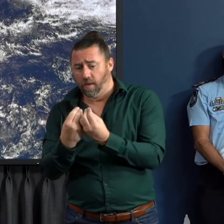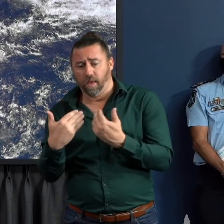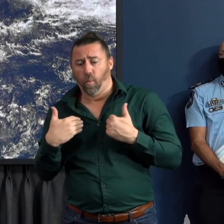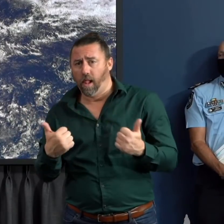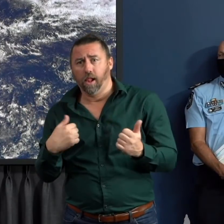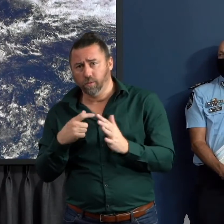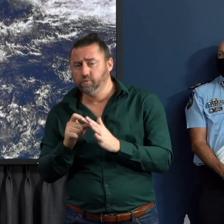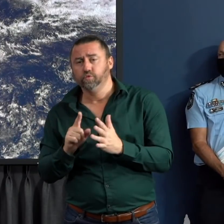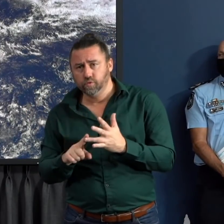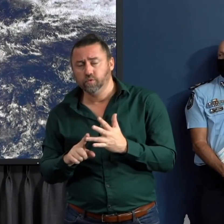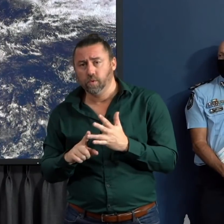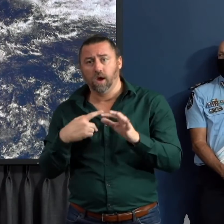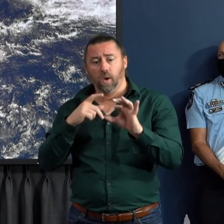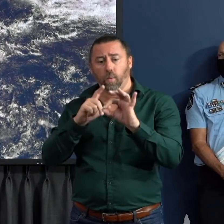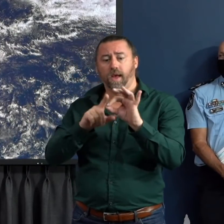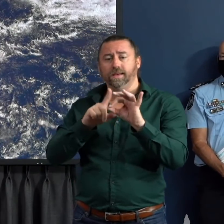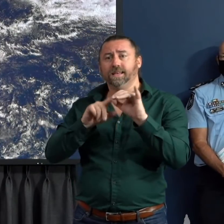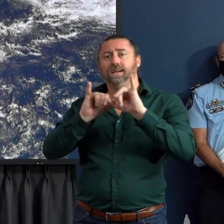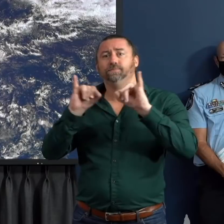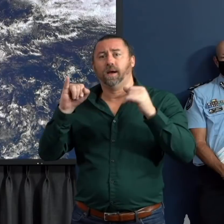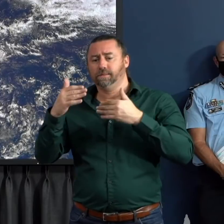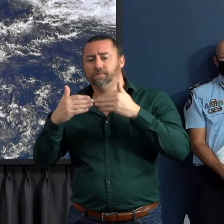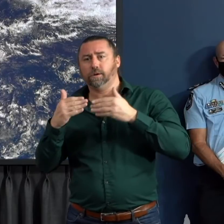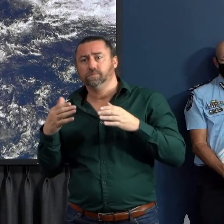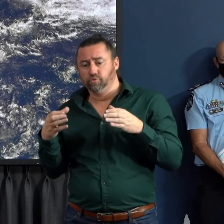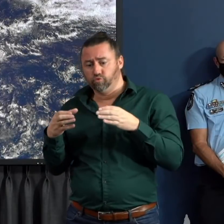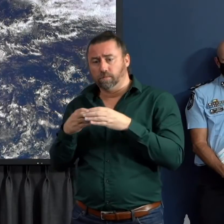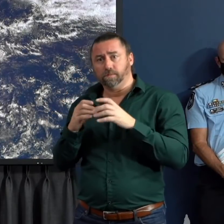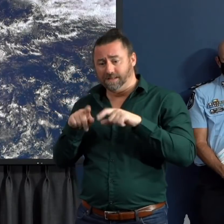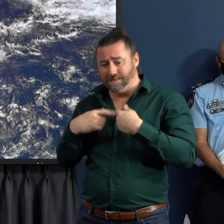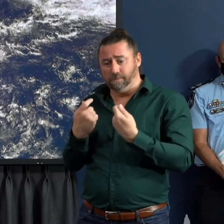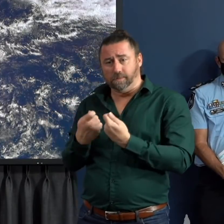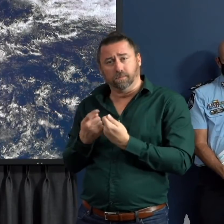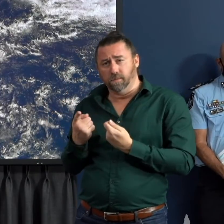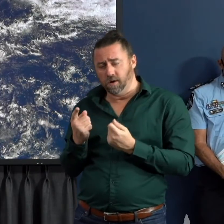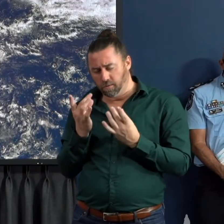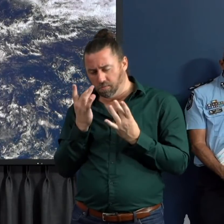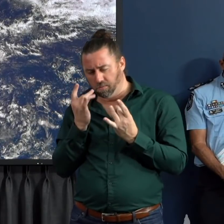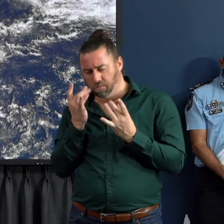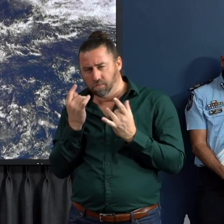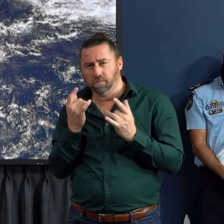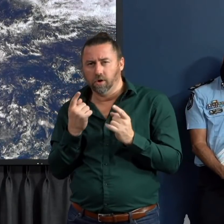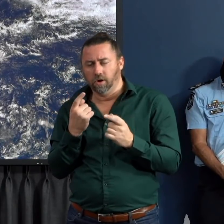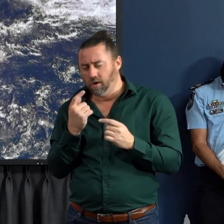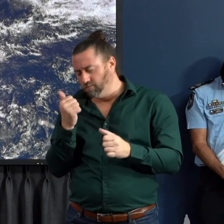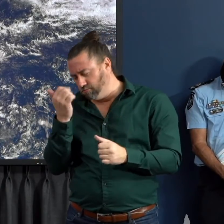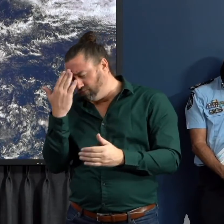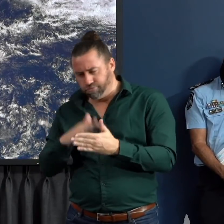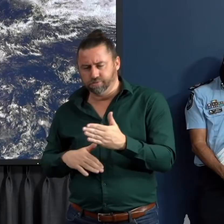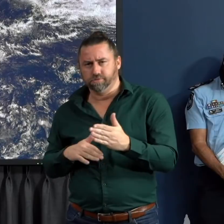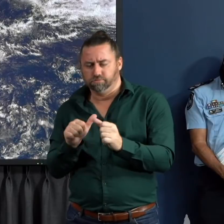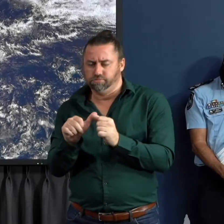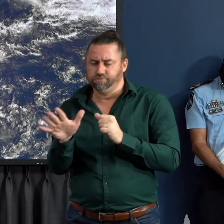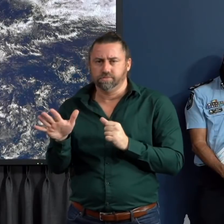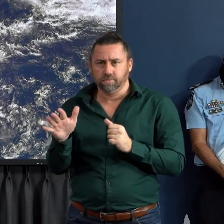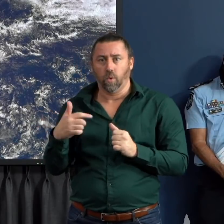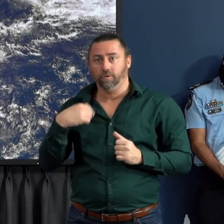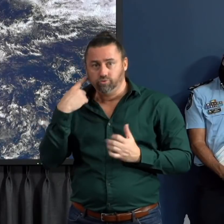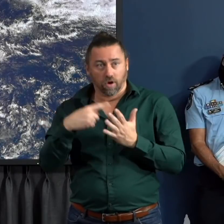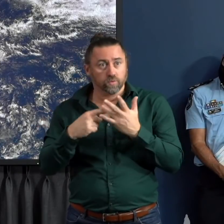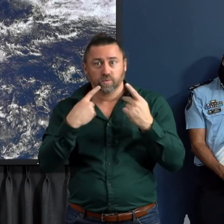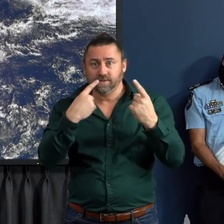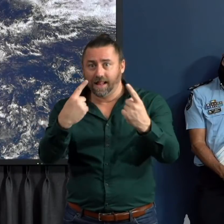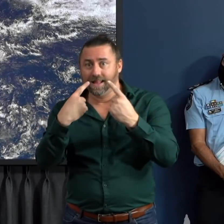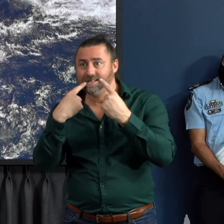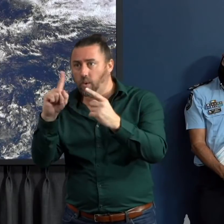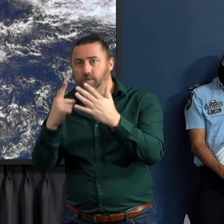Queensland Disaster Management Group is world class, and we are getting as much information out to people as possible, and we want